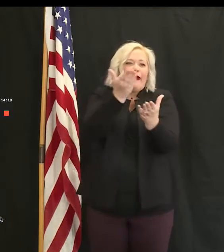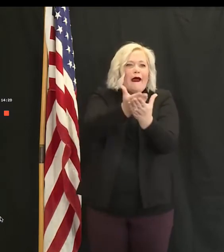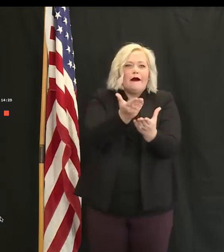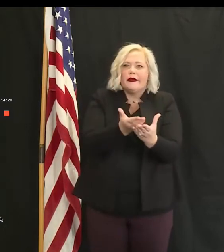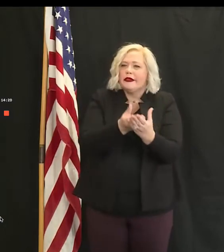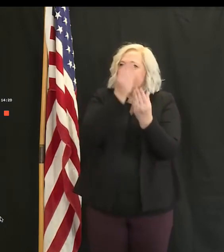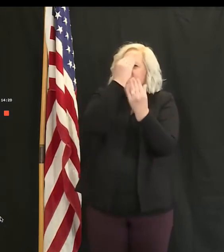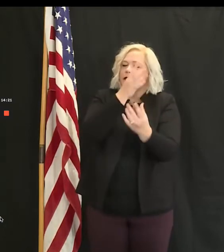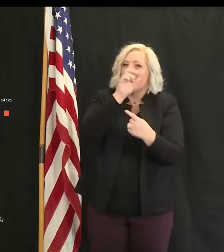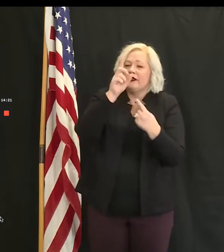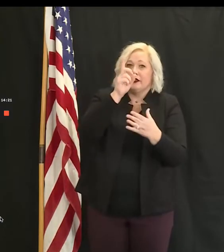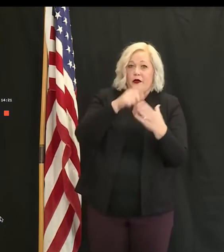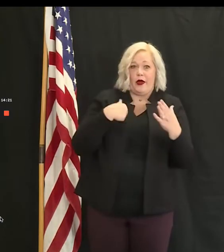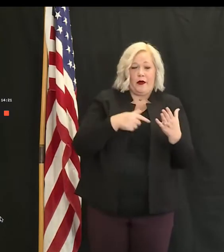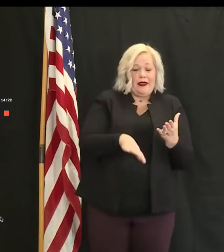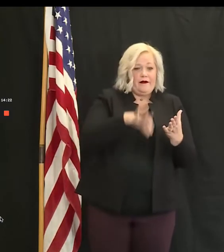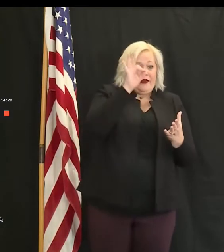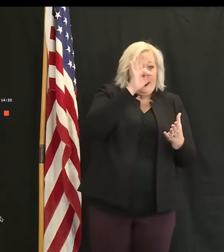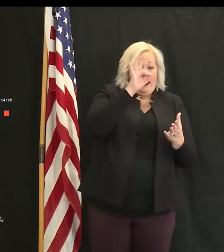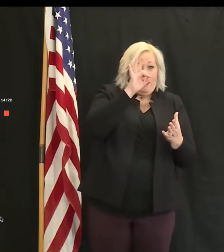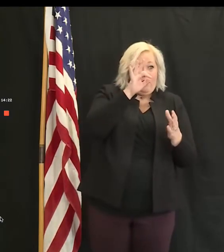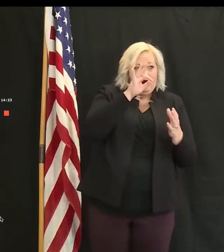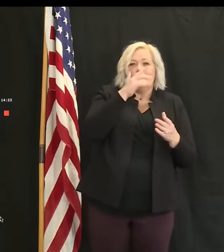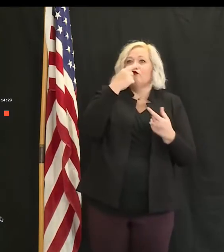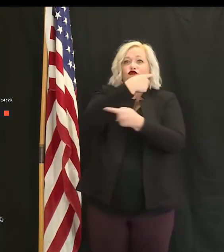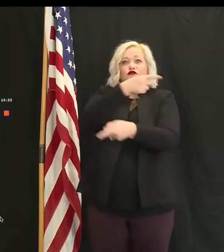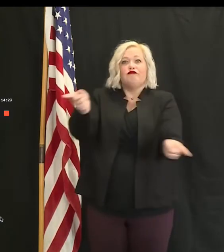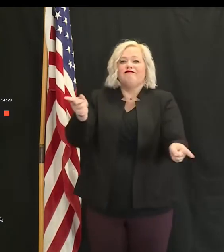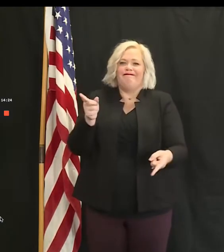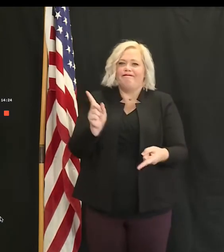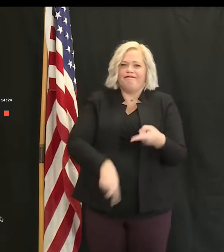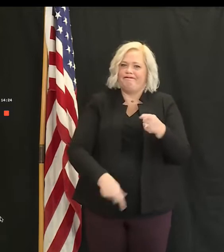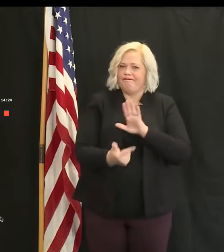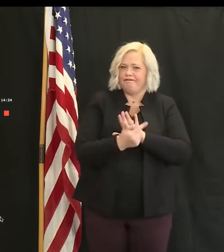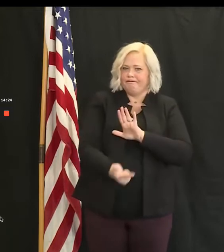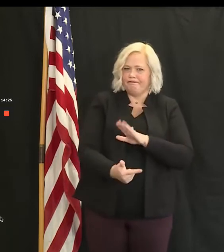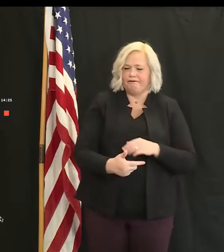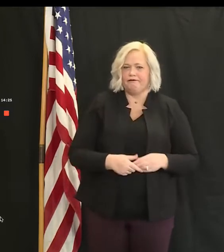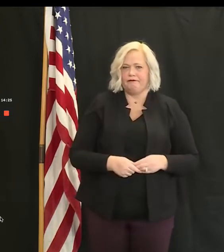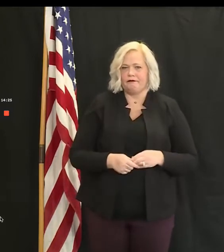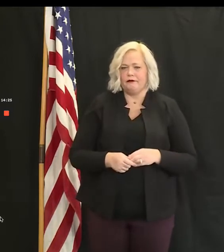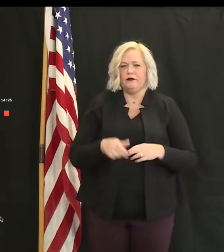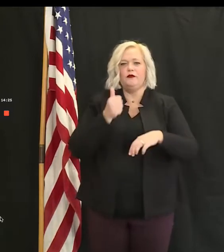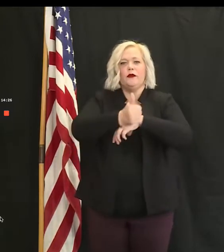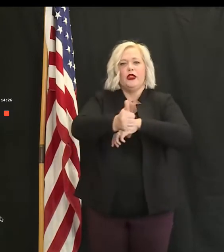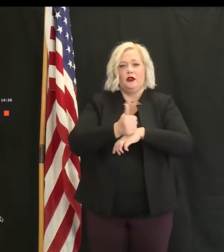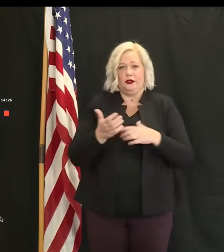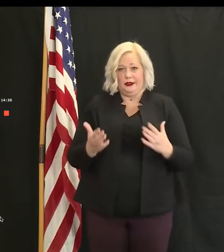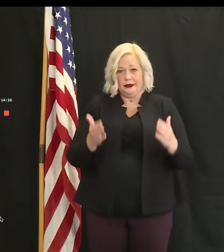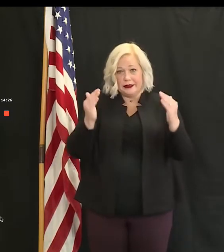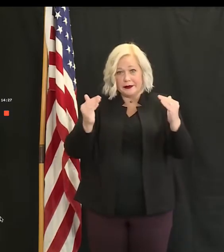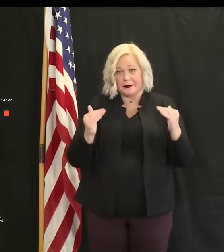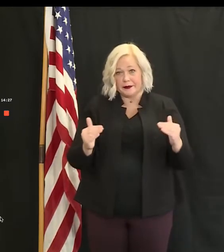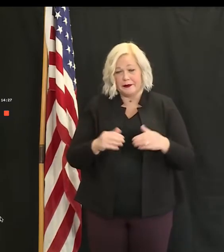information used in connection with the grand jury inquiry. The indictments are as follows.